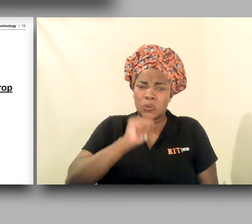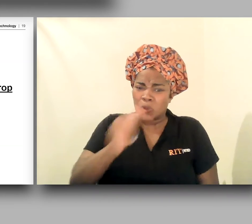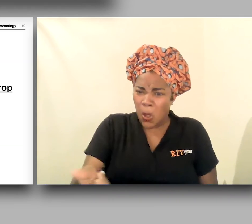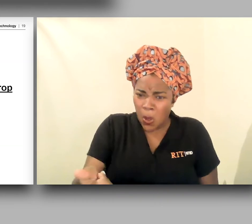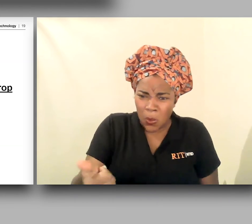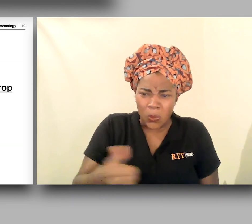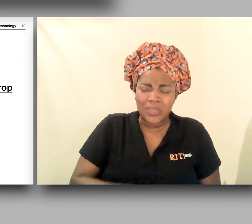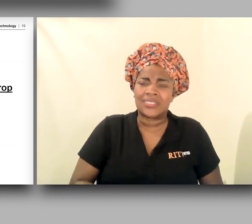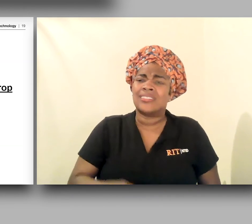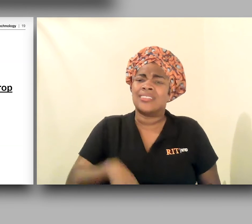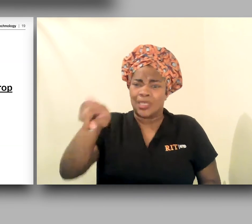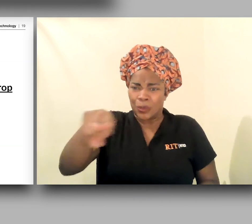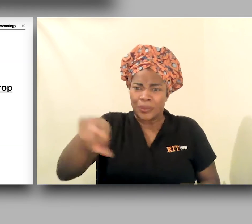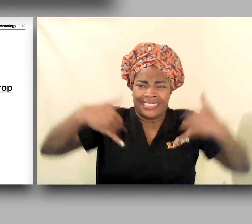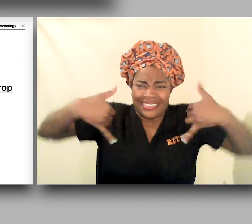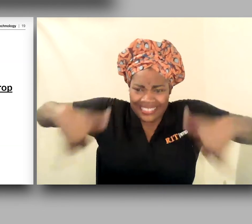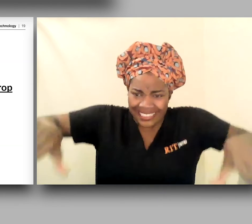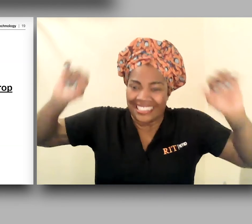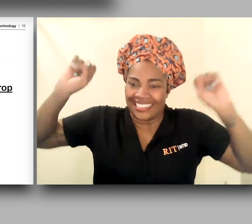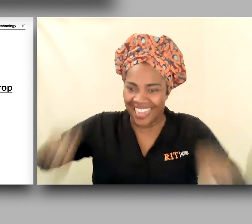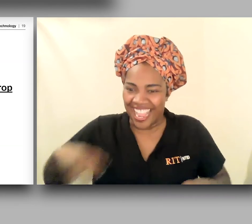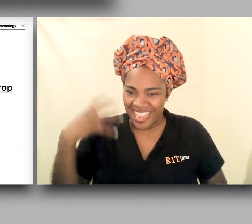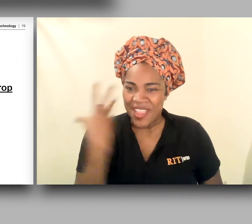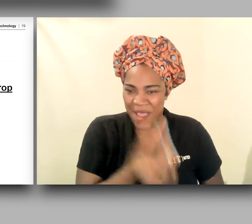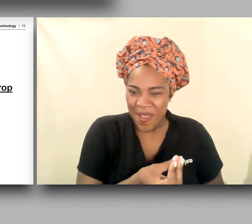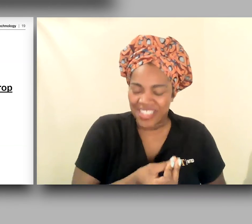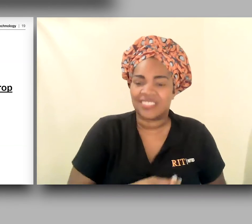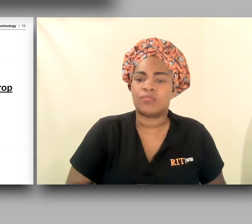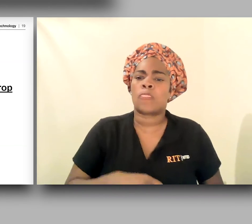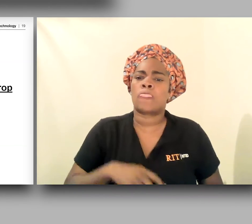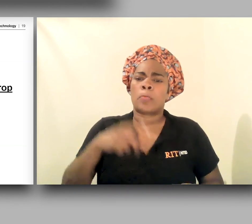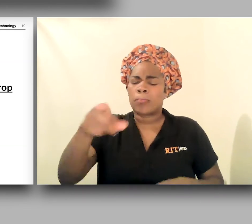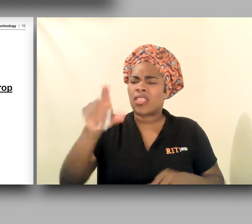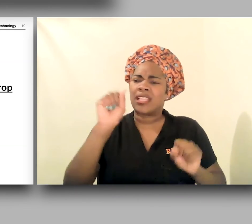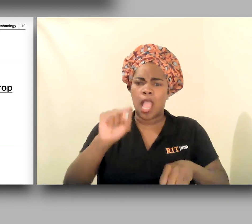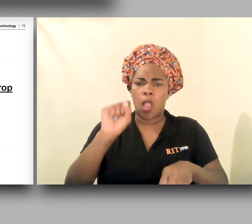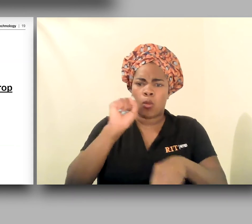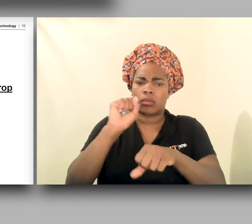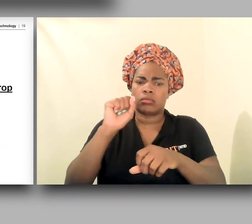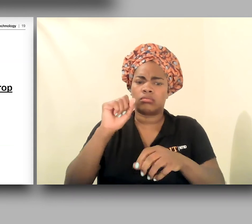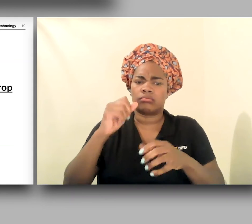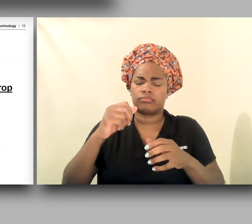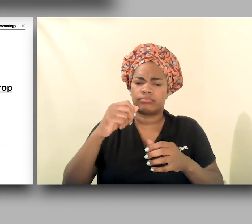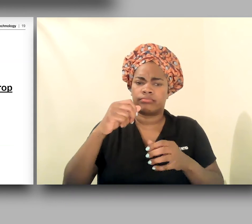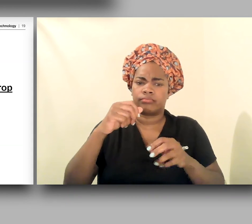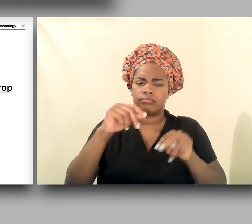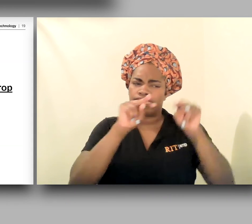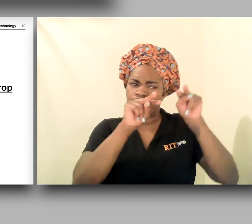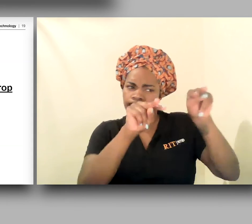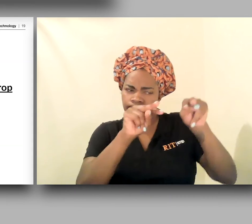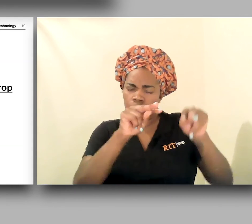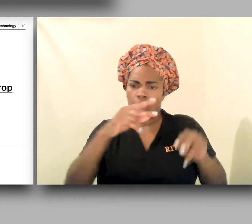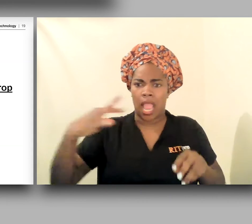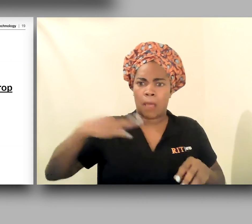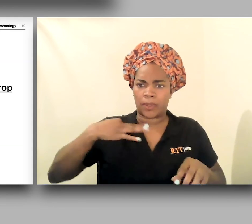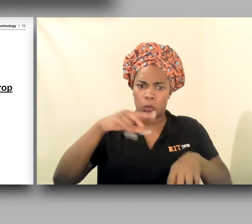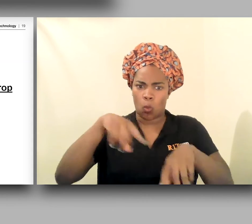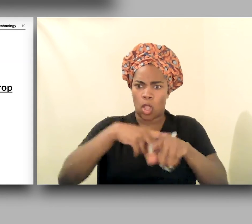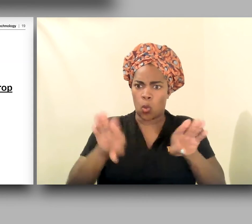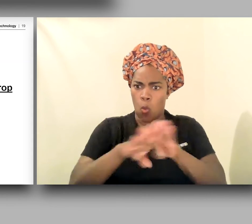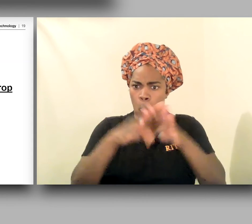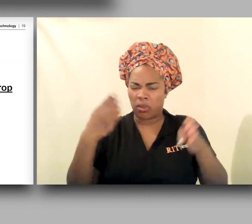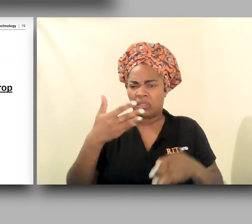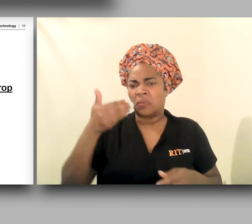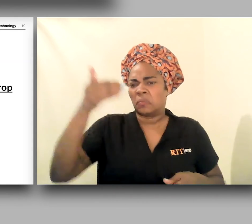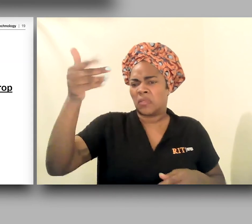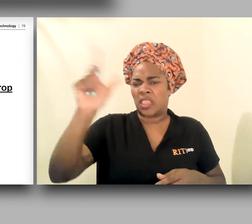You can still go if you aren't thinking that you might not be able to go, but I mean, go ahead and